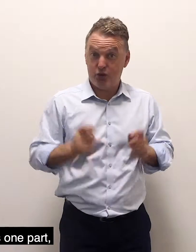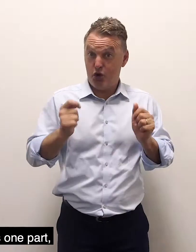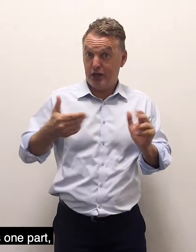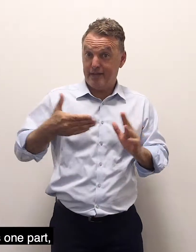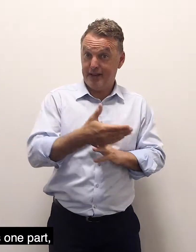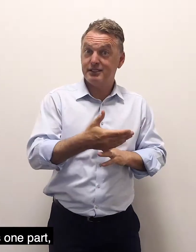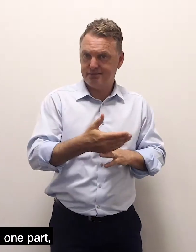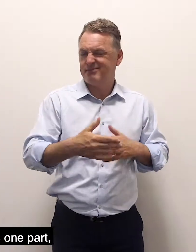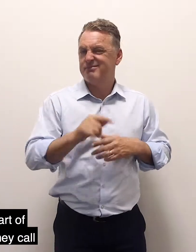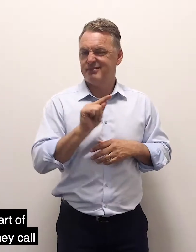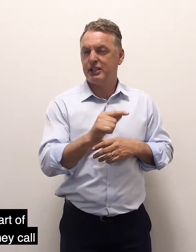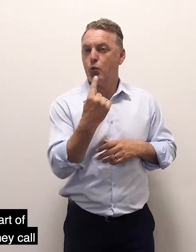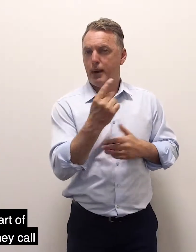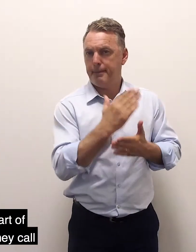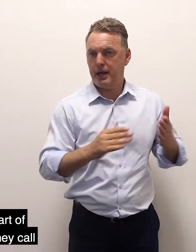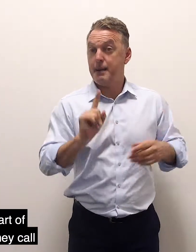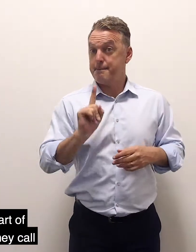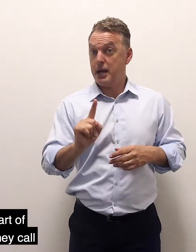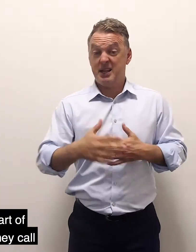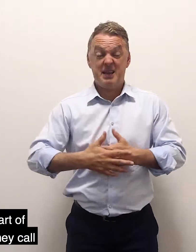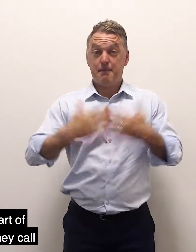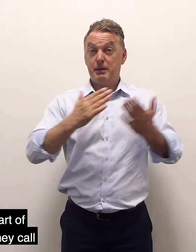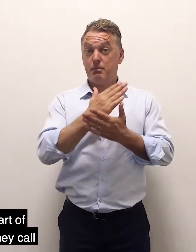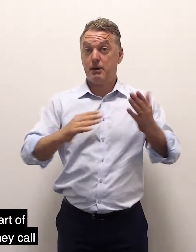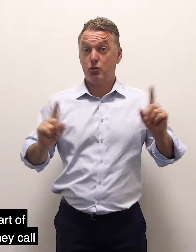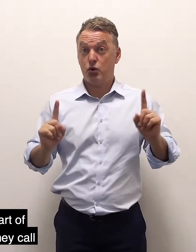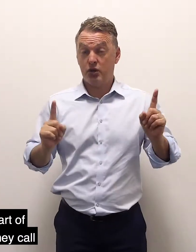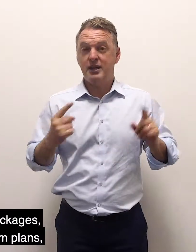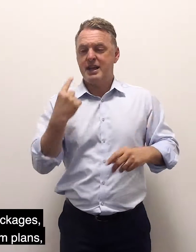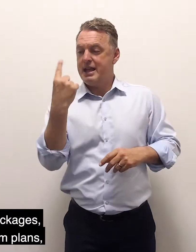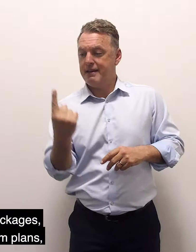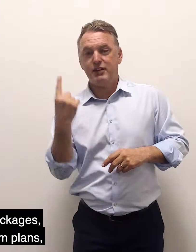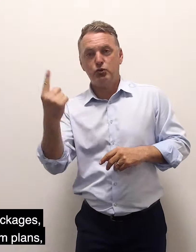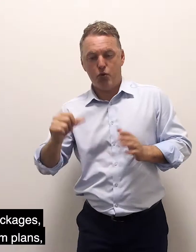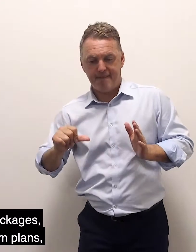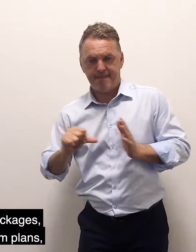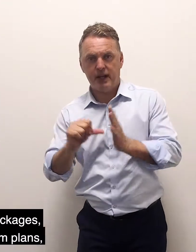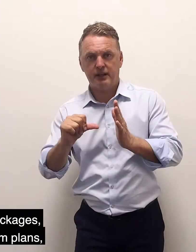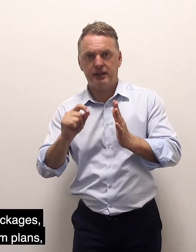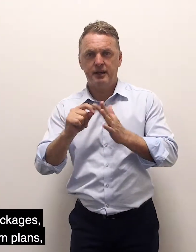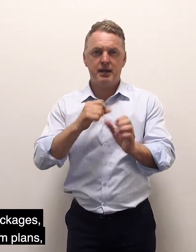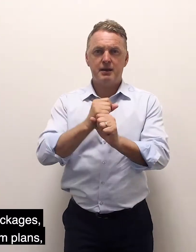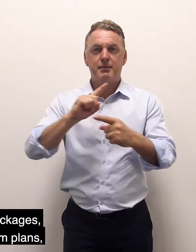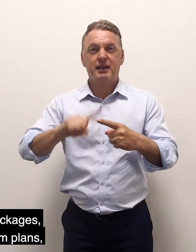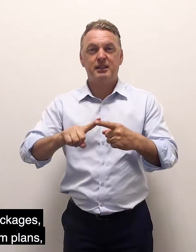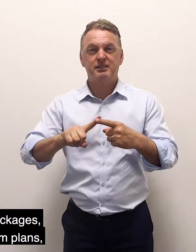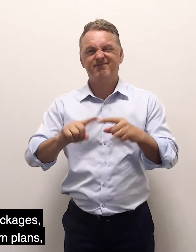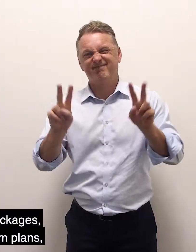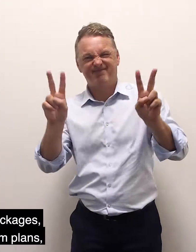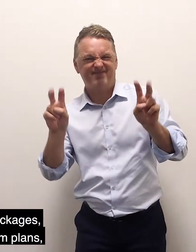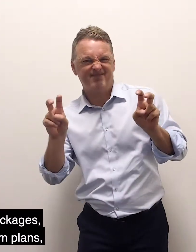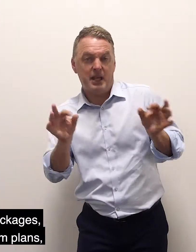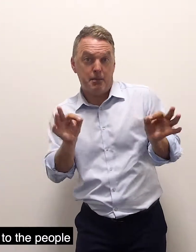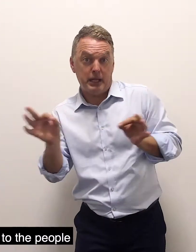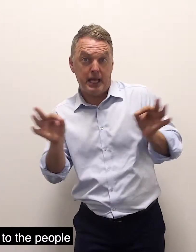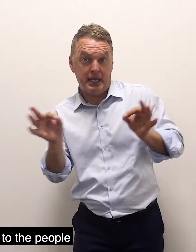So early intervention is one part, but the biggest part of the NDIS is what they call individual funded packages, or we'll just